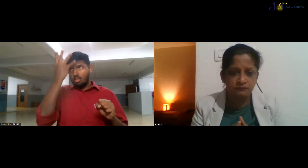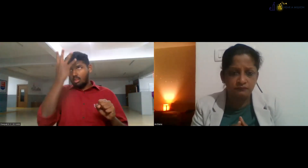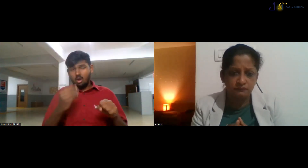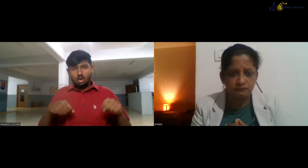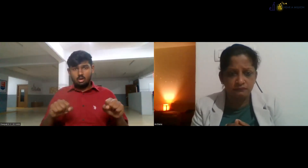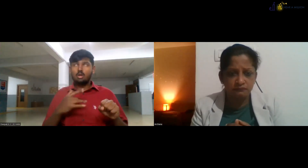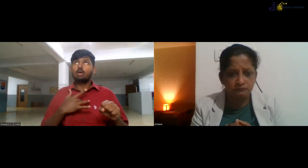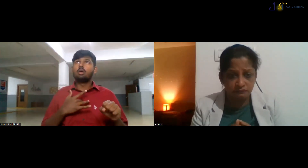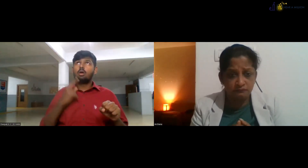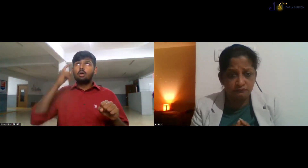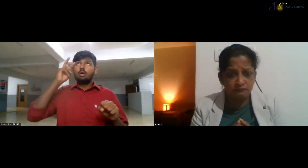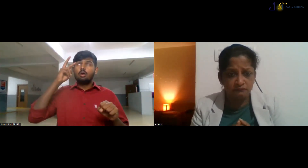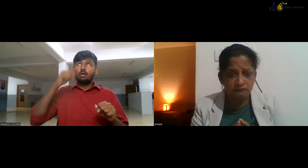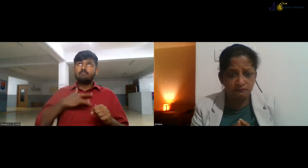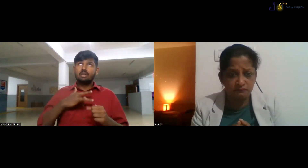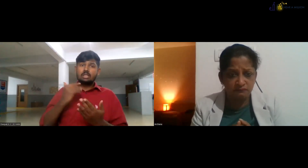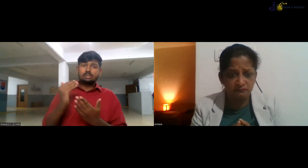traveler.